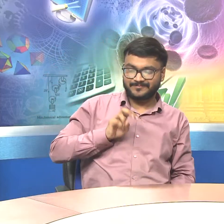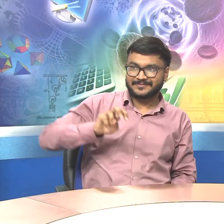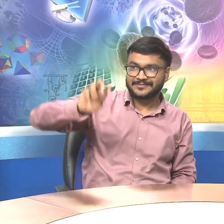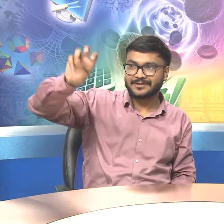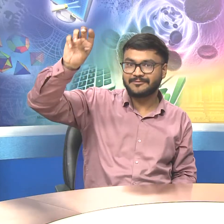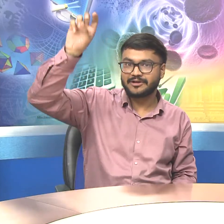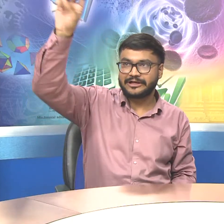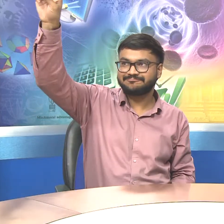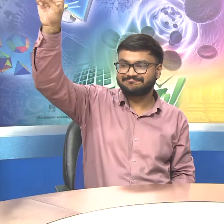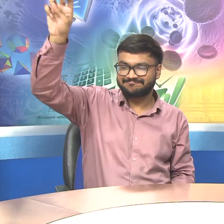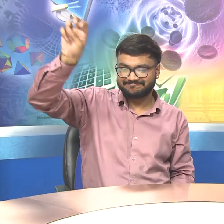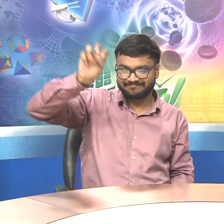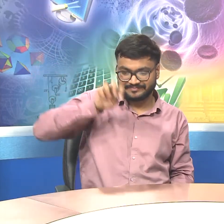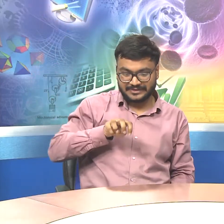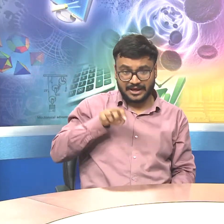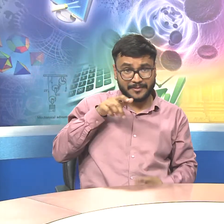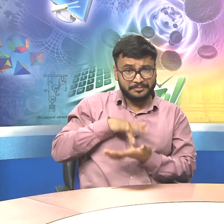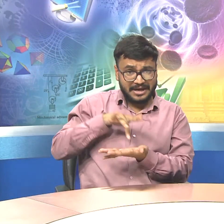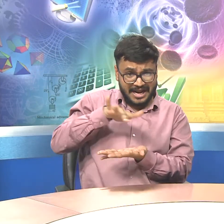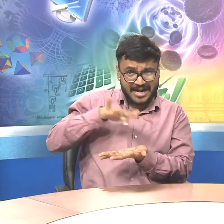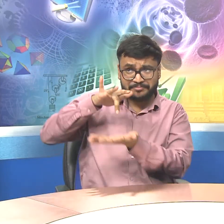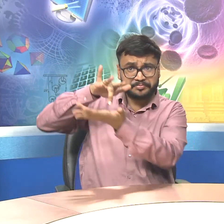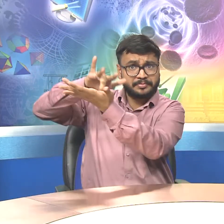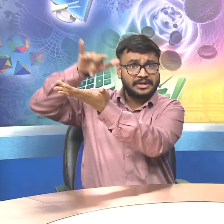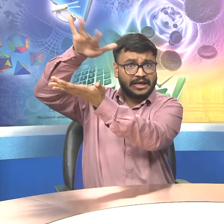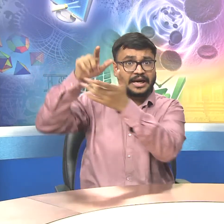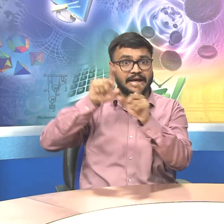space through sign language.